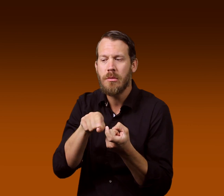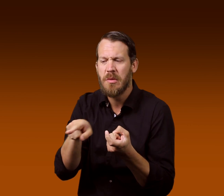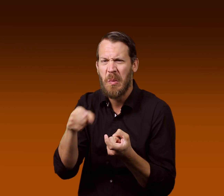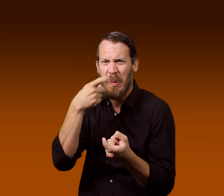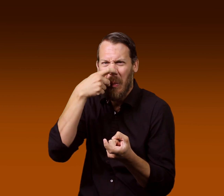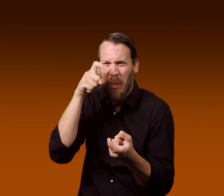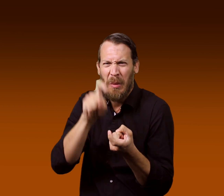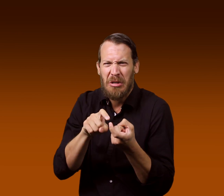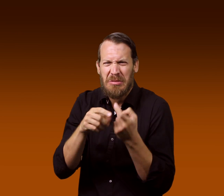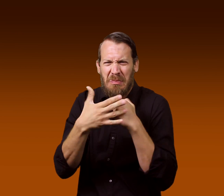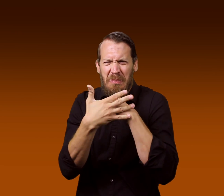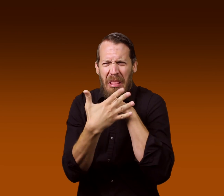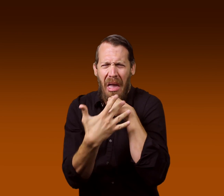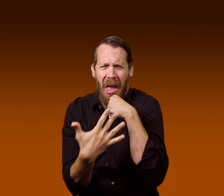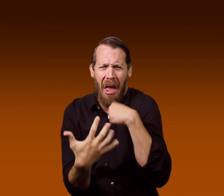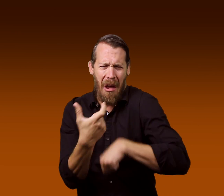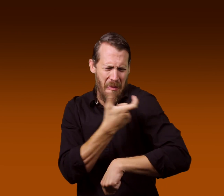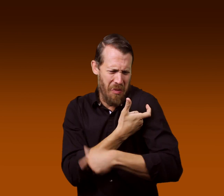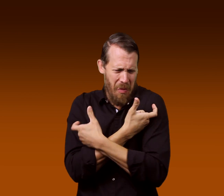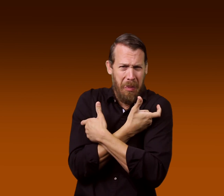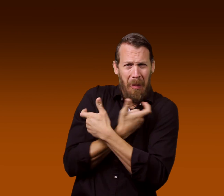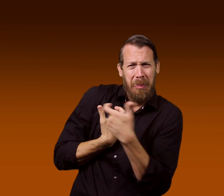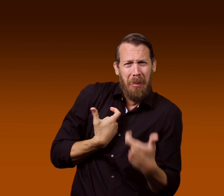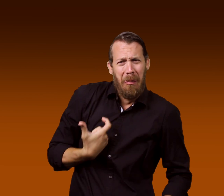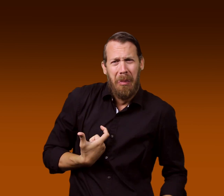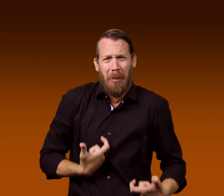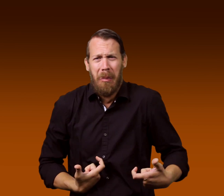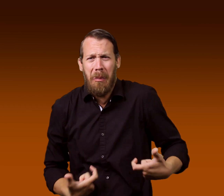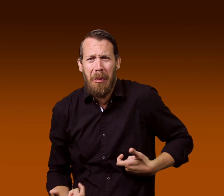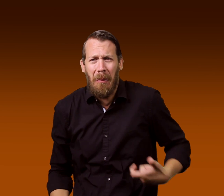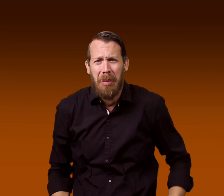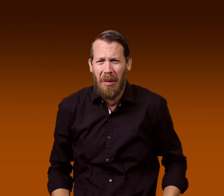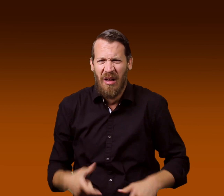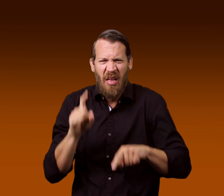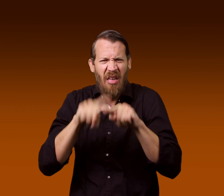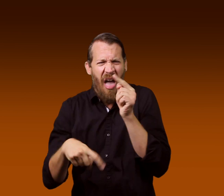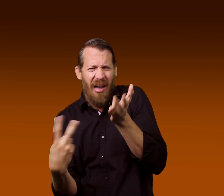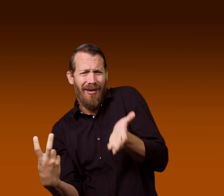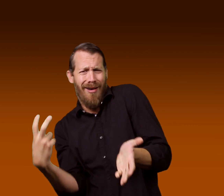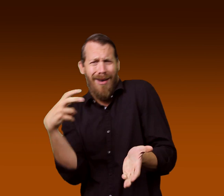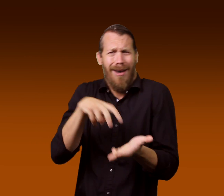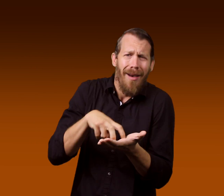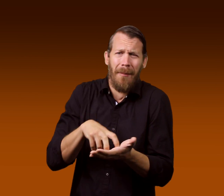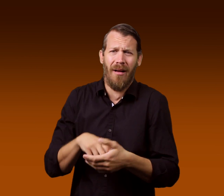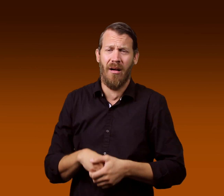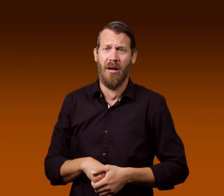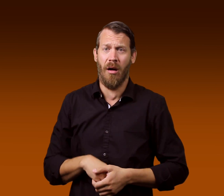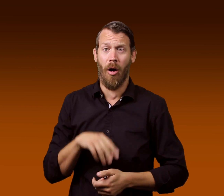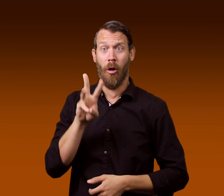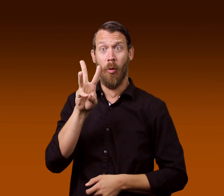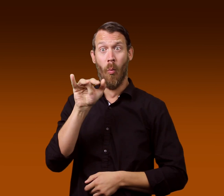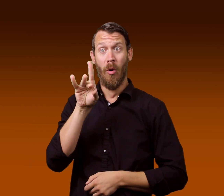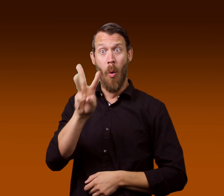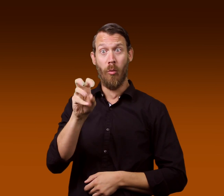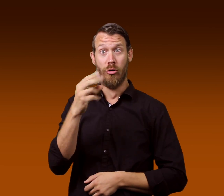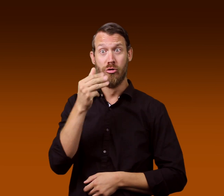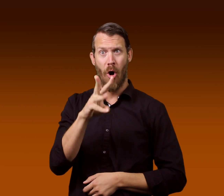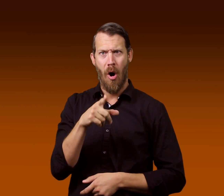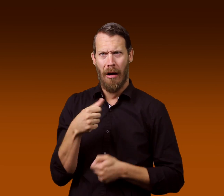garden. She was bruised and bloody and couldn't stand up on her own. In spite of her fear,